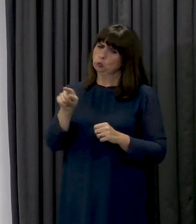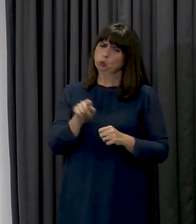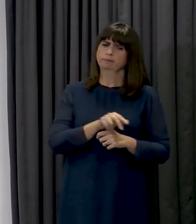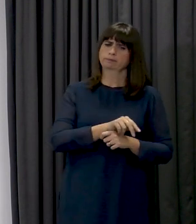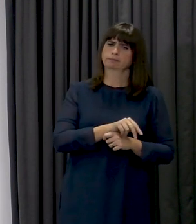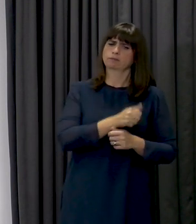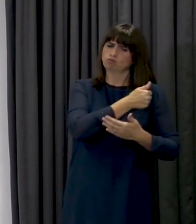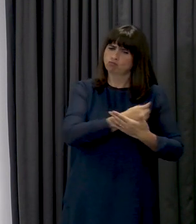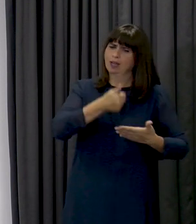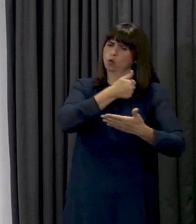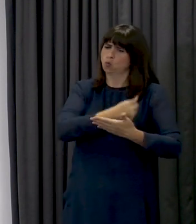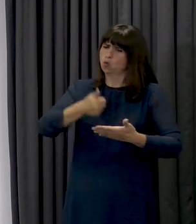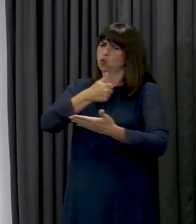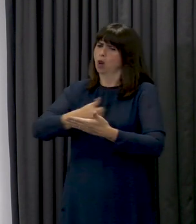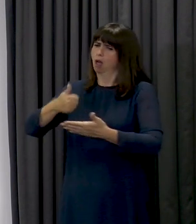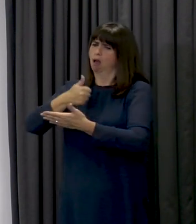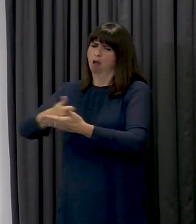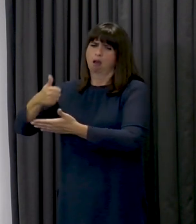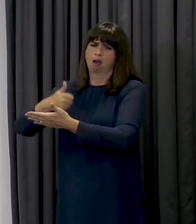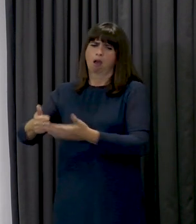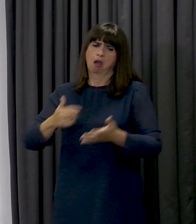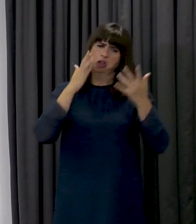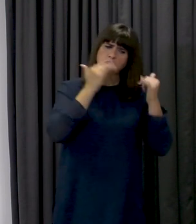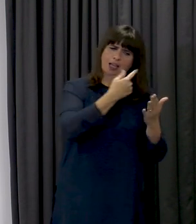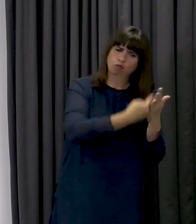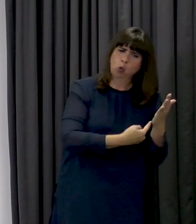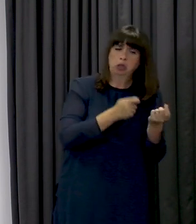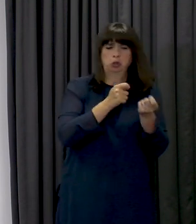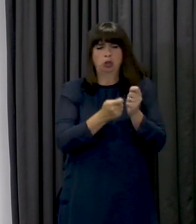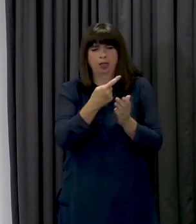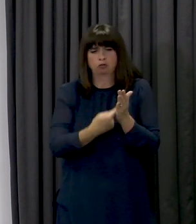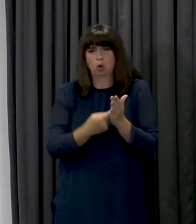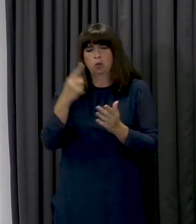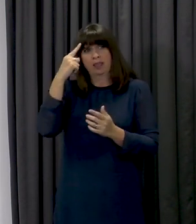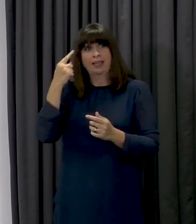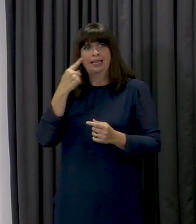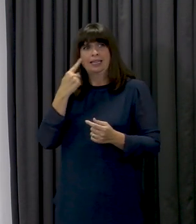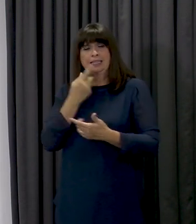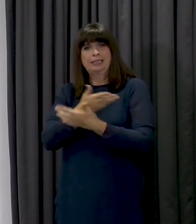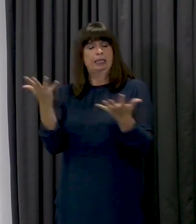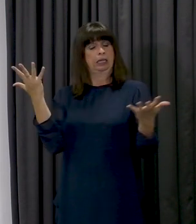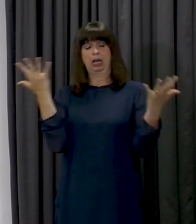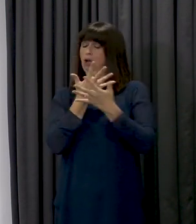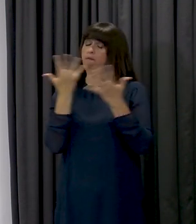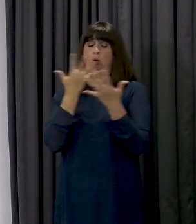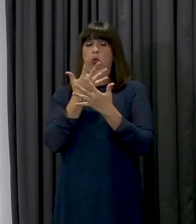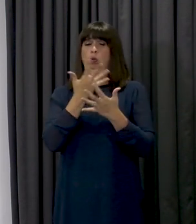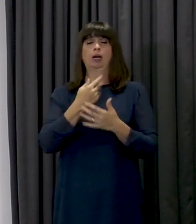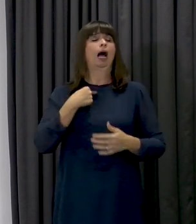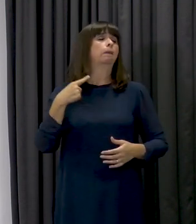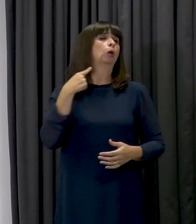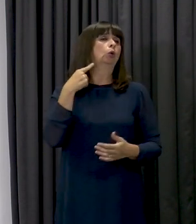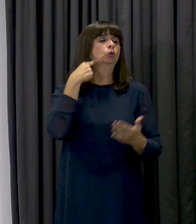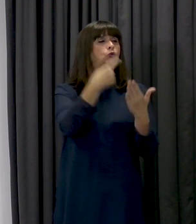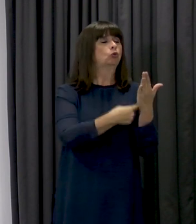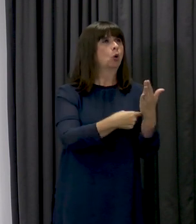it regularly, yes, but is there a risk here that people get confused, quite frankly, as the rules change quite